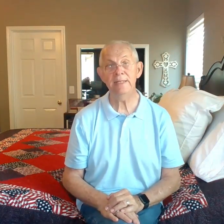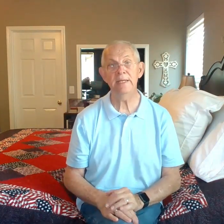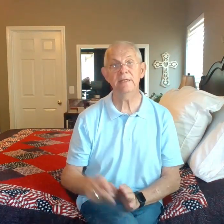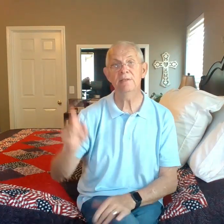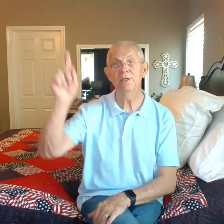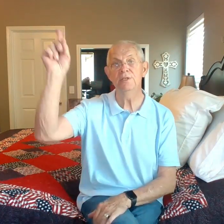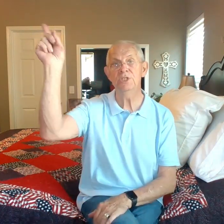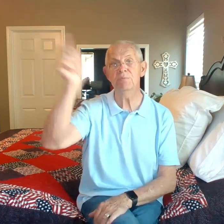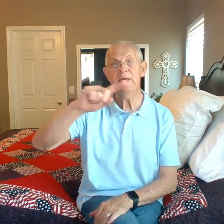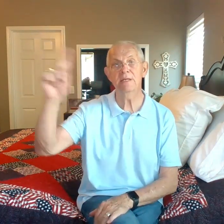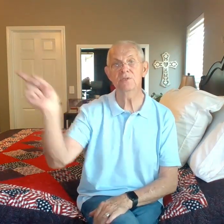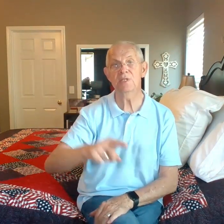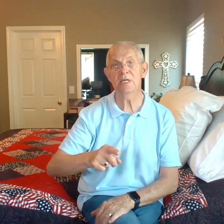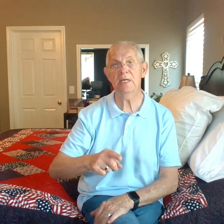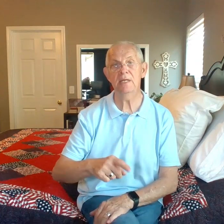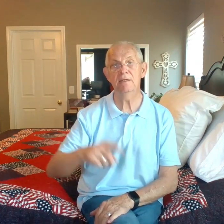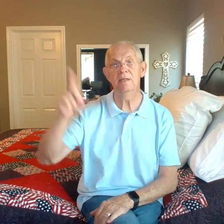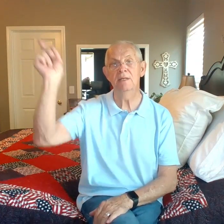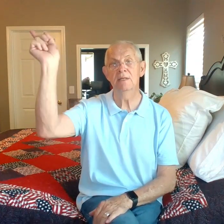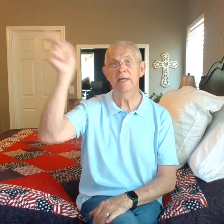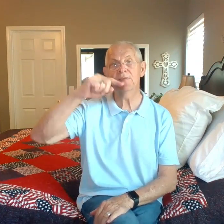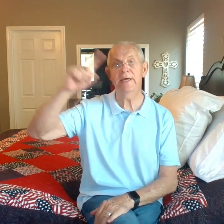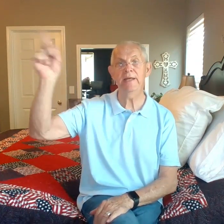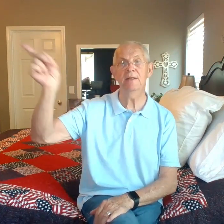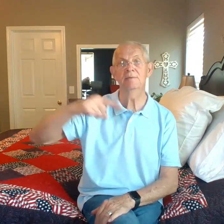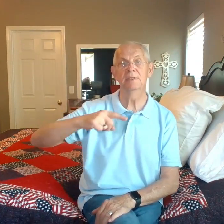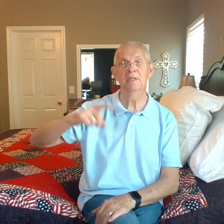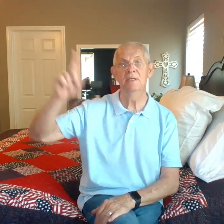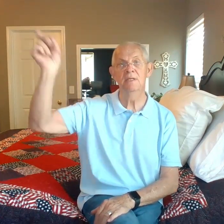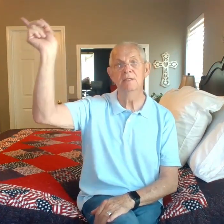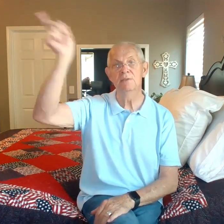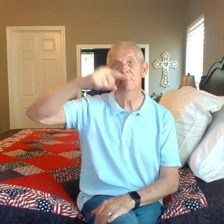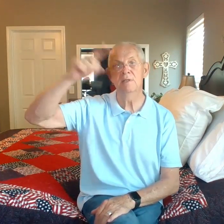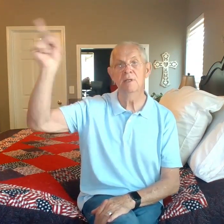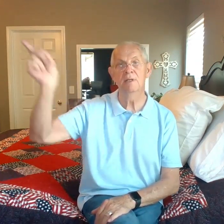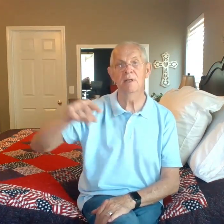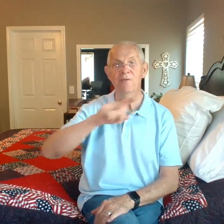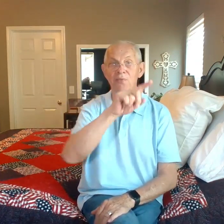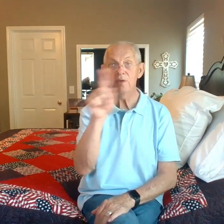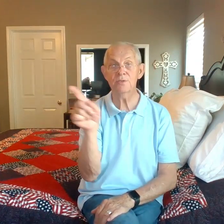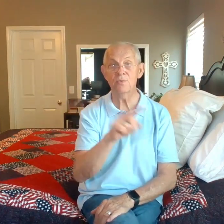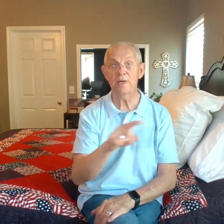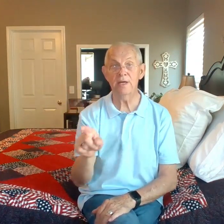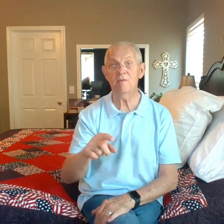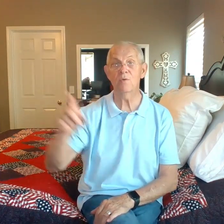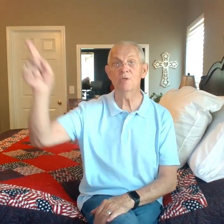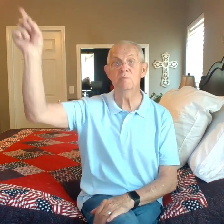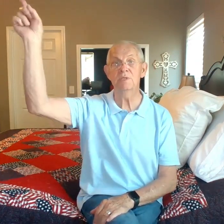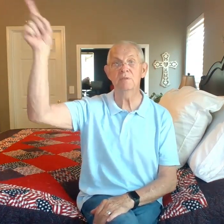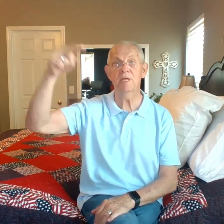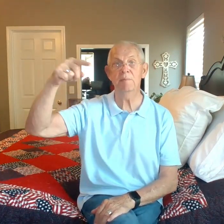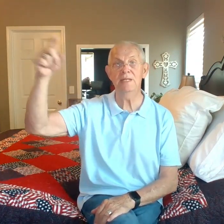Lightning, you just make a Z like that. Not this way, of course, but coming